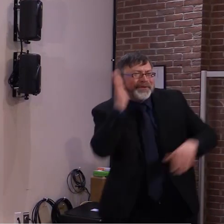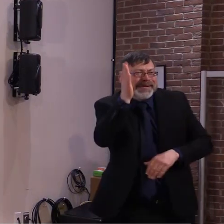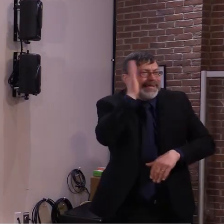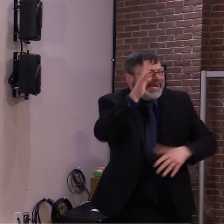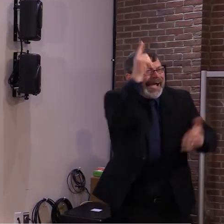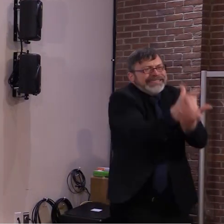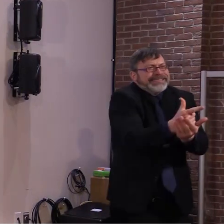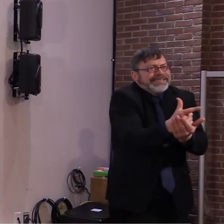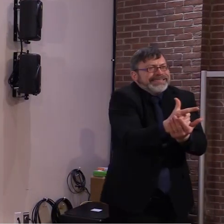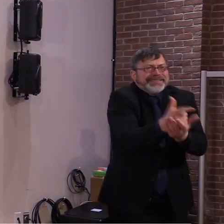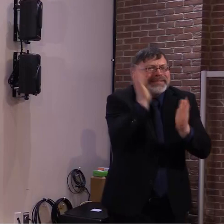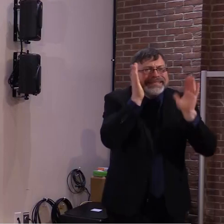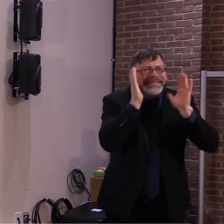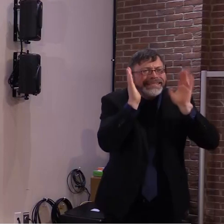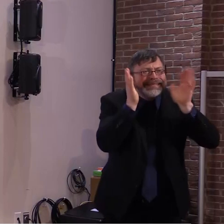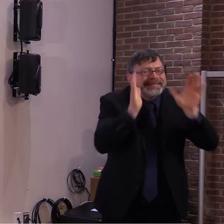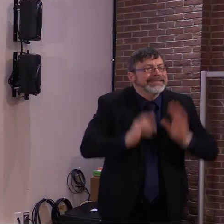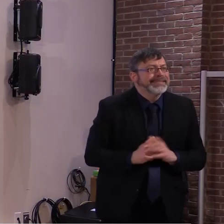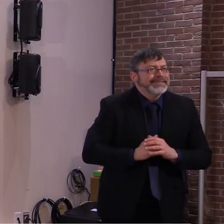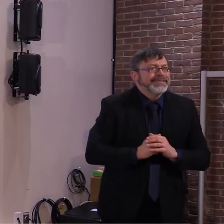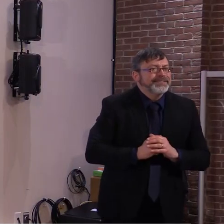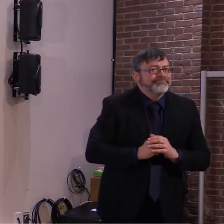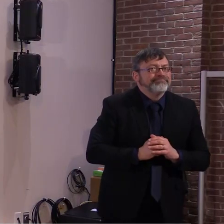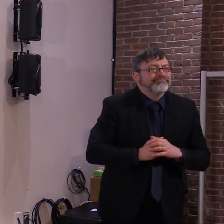probably circulating in your areas as well.